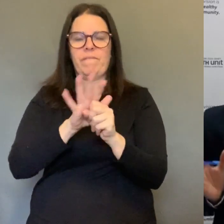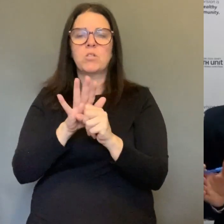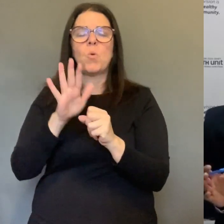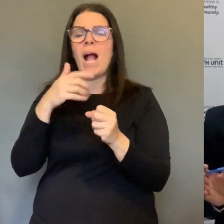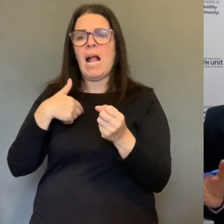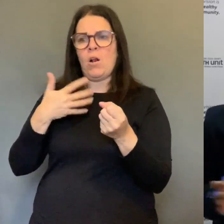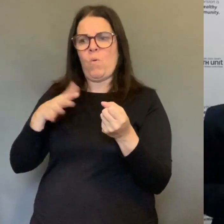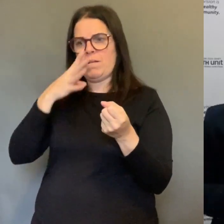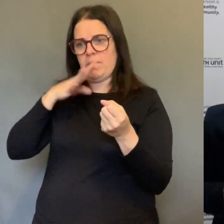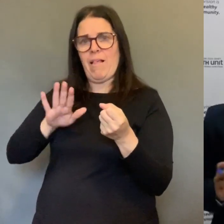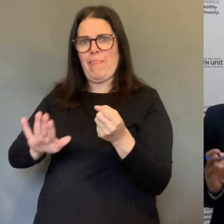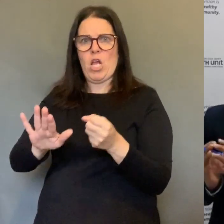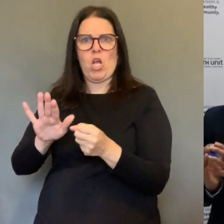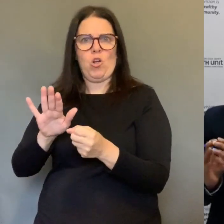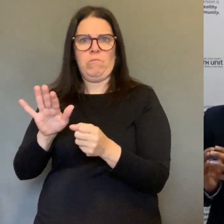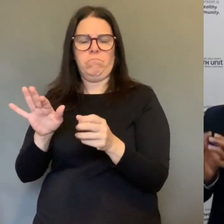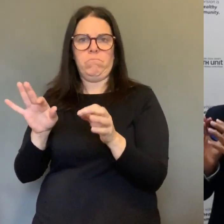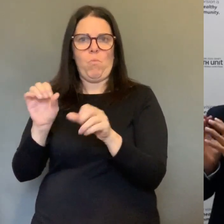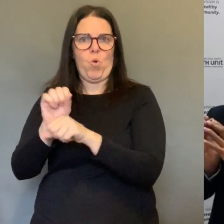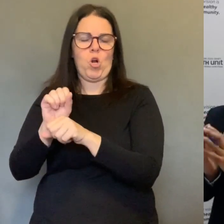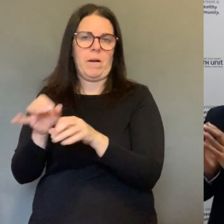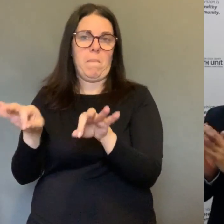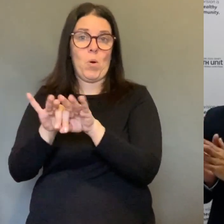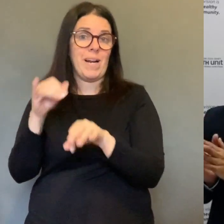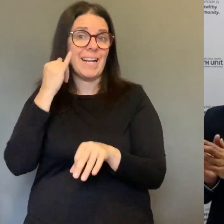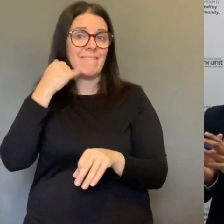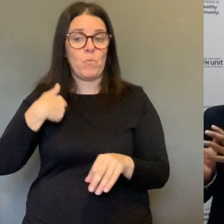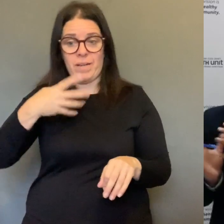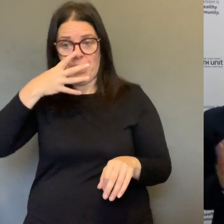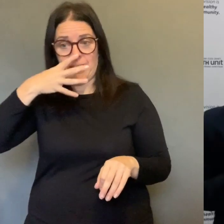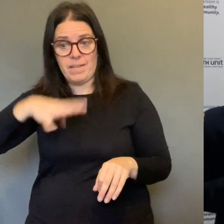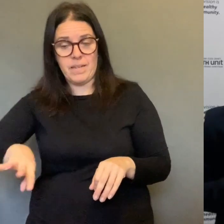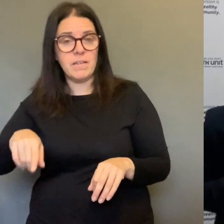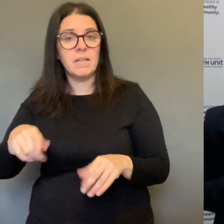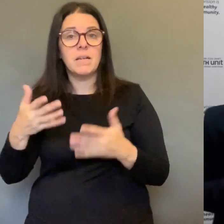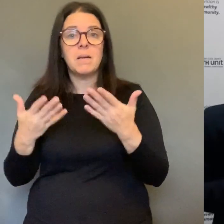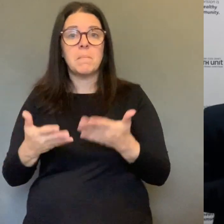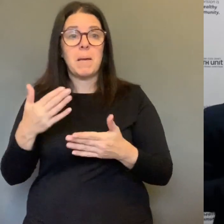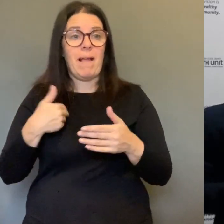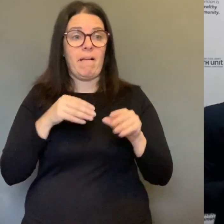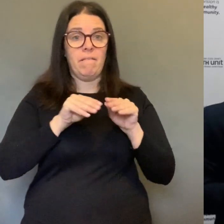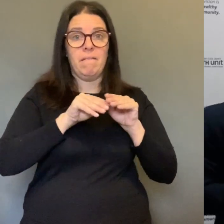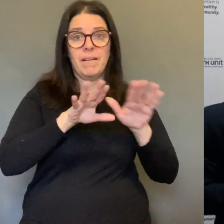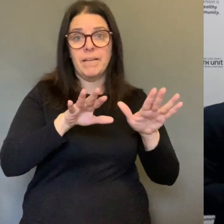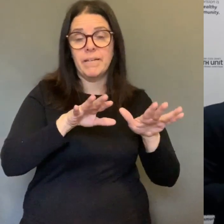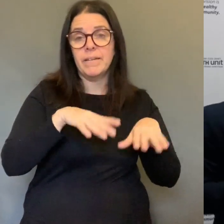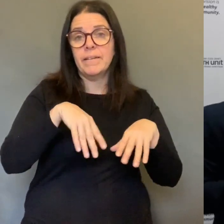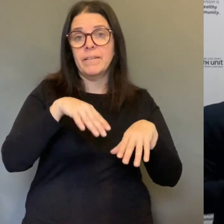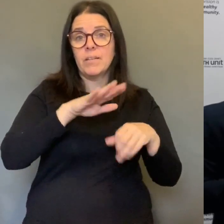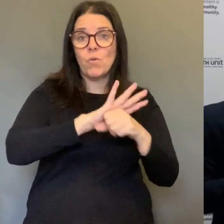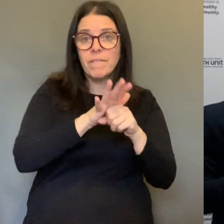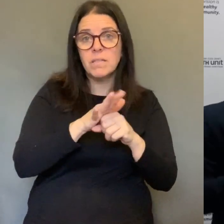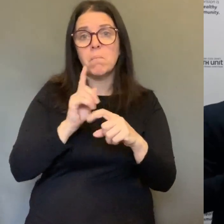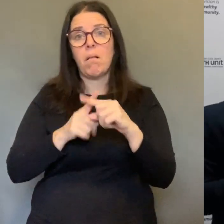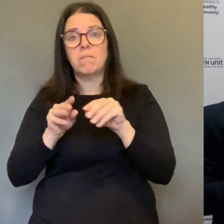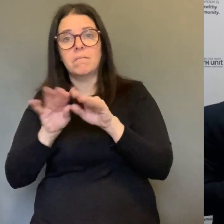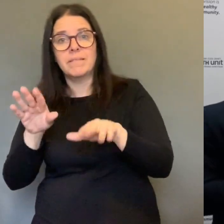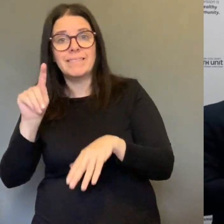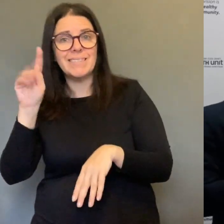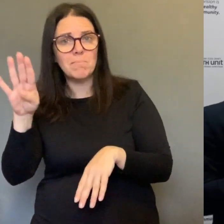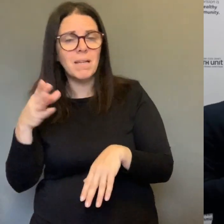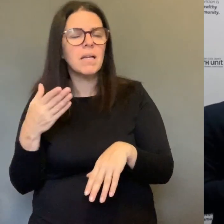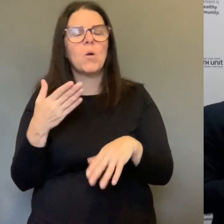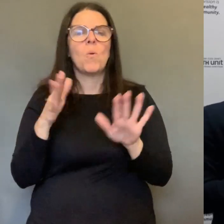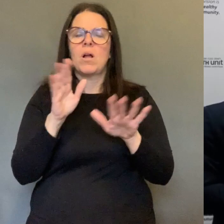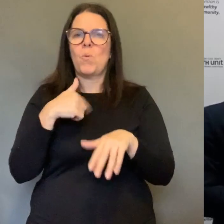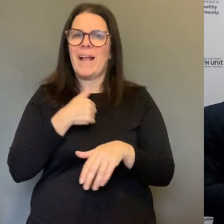the management team, we have shifted all our resources to ensure that we are doing to our best to